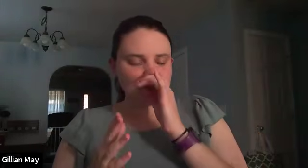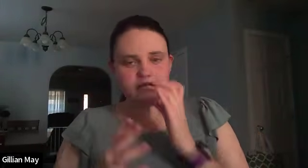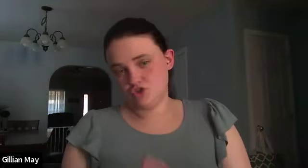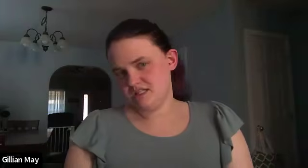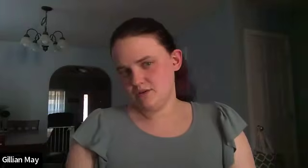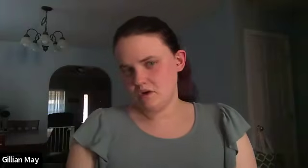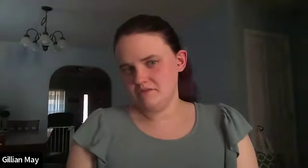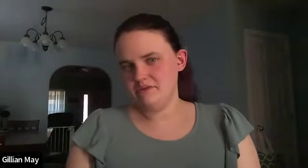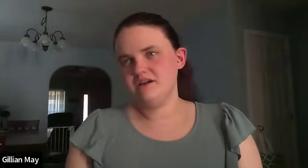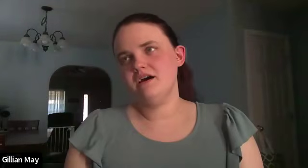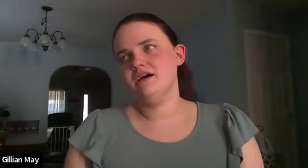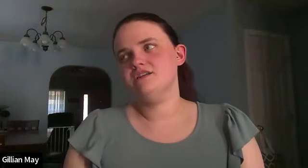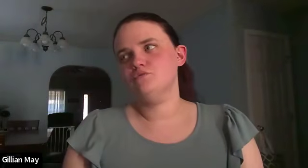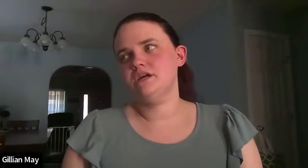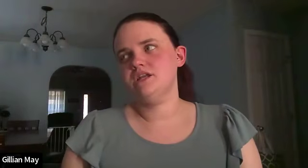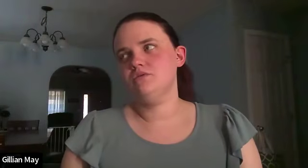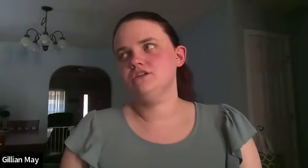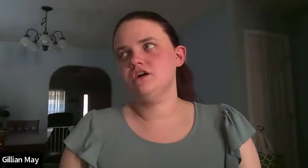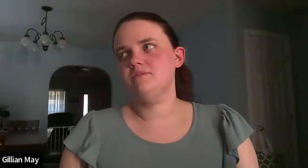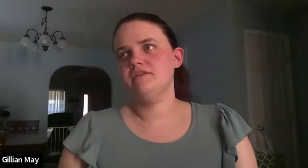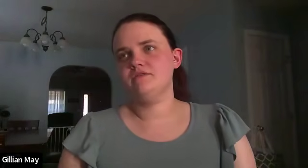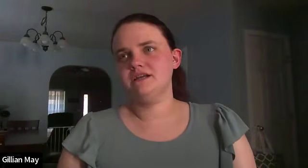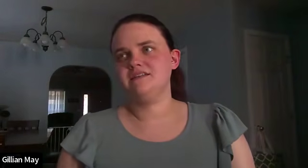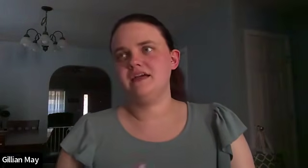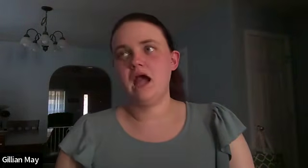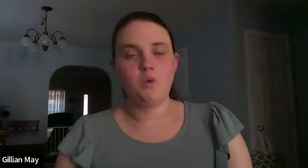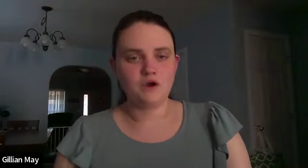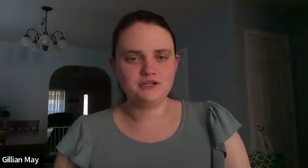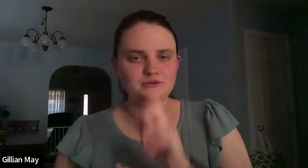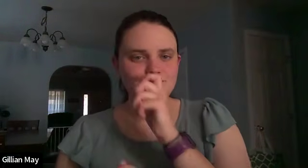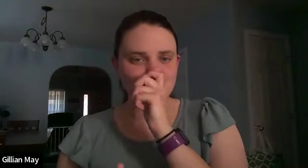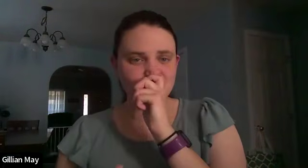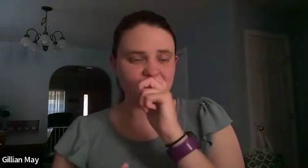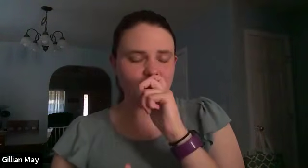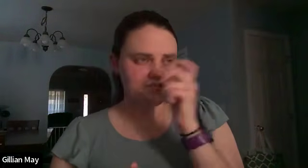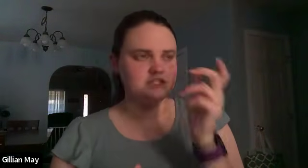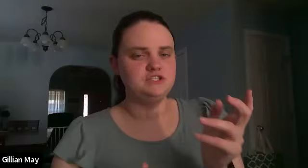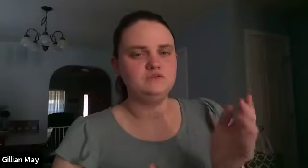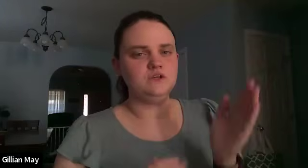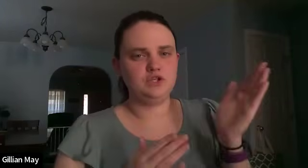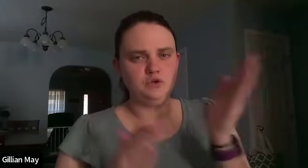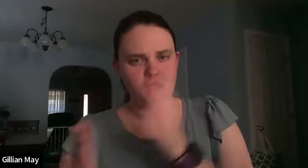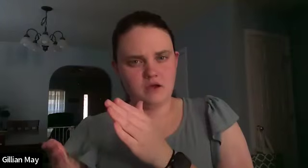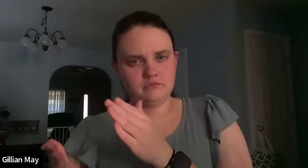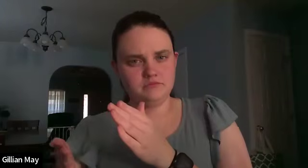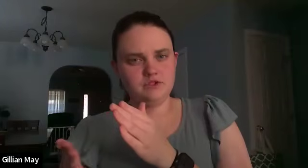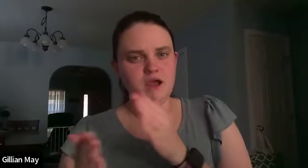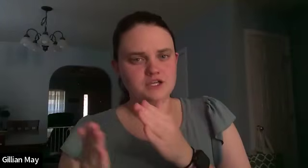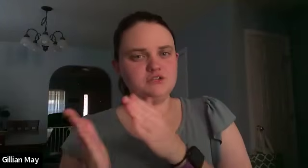is an interesting one because when you are talking about the phrasing like how are you, you don't actually do the you how. You actually